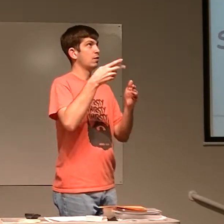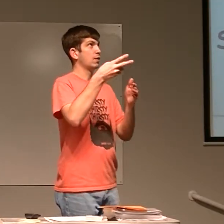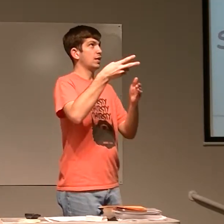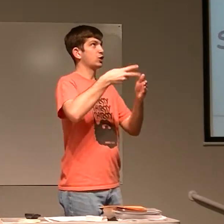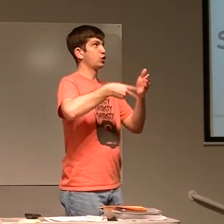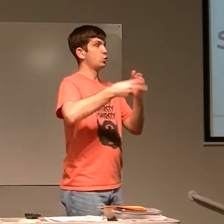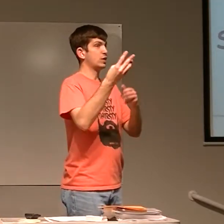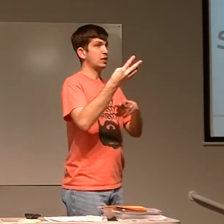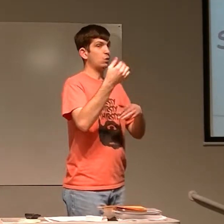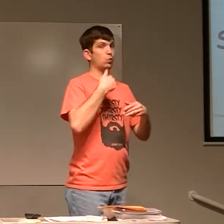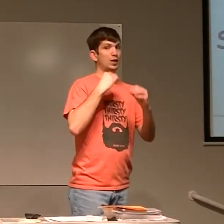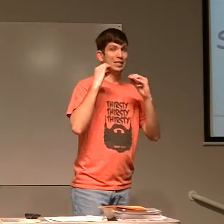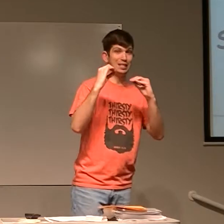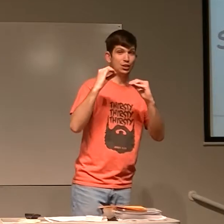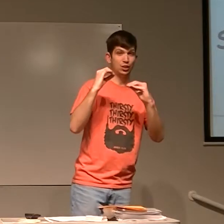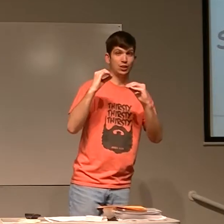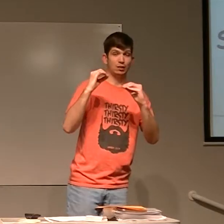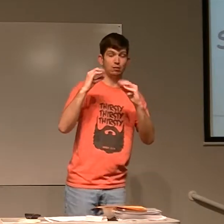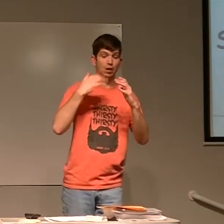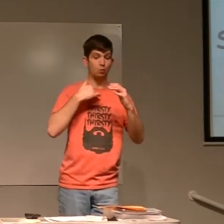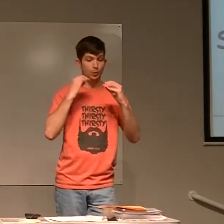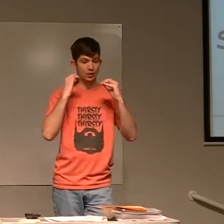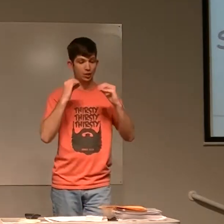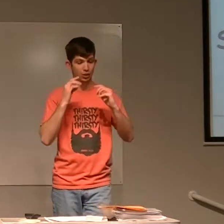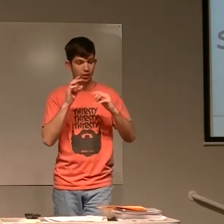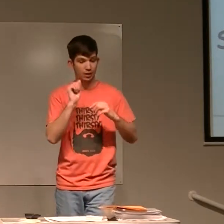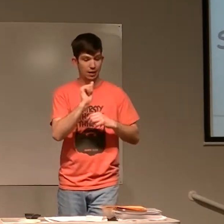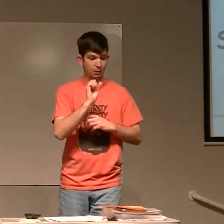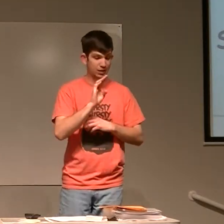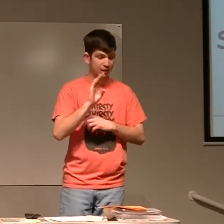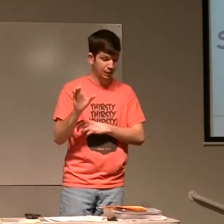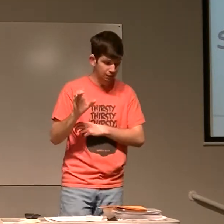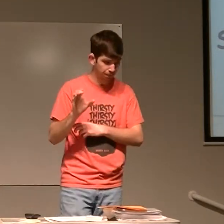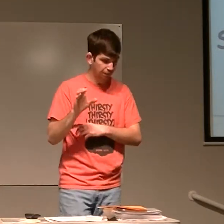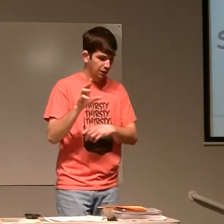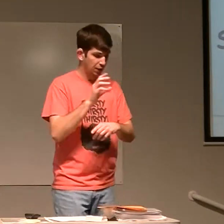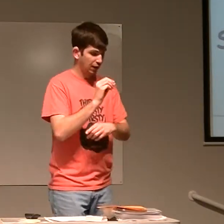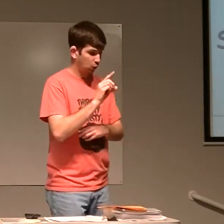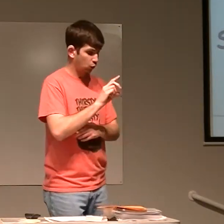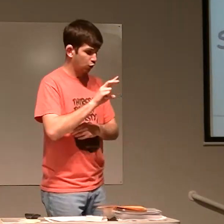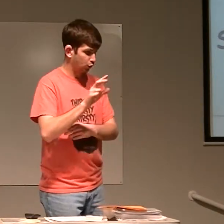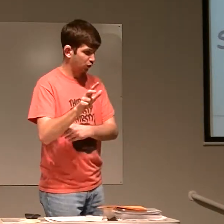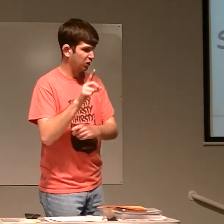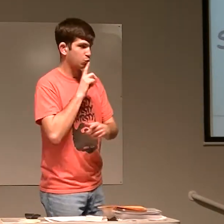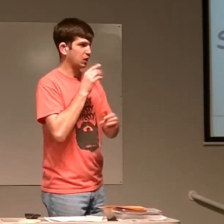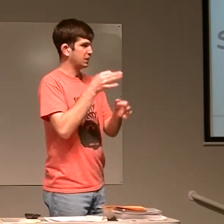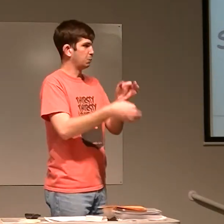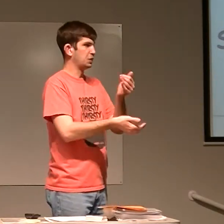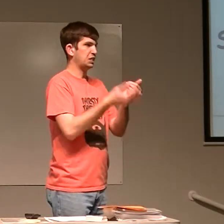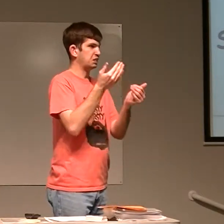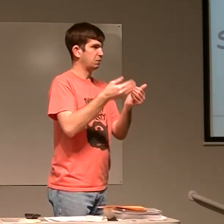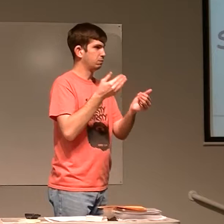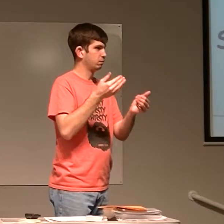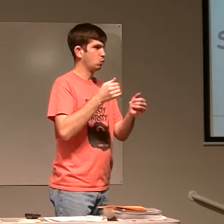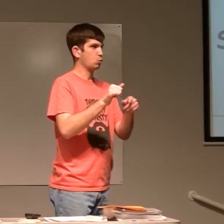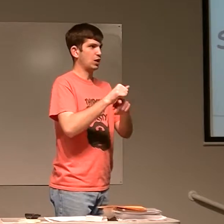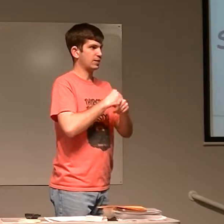The next 2 Wednesdays we'll be teaching, I'll be teaching ABC and 1, 2, 3. It's really simple and easy, and we'll practice